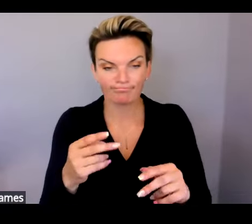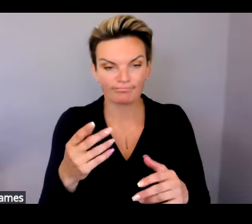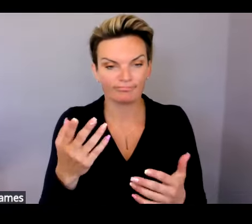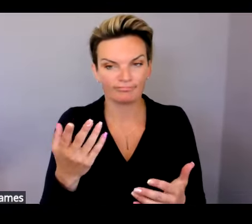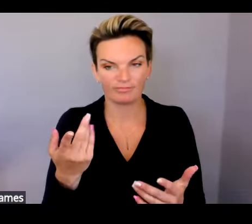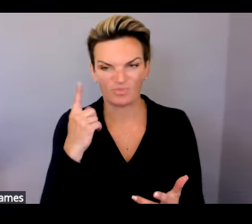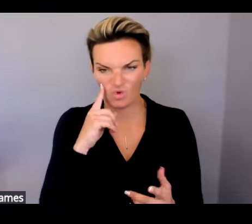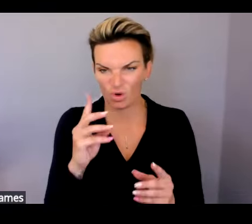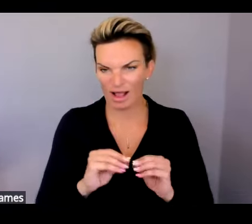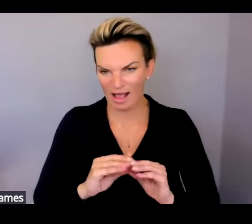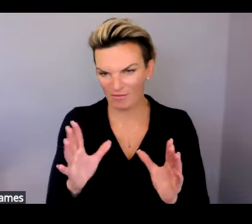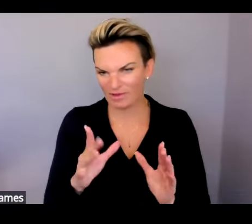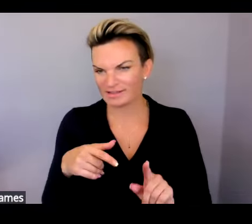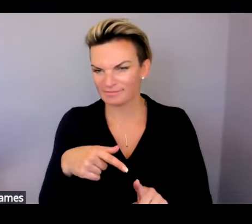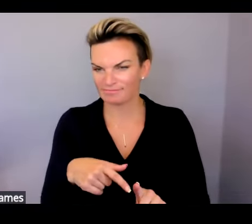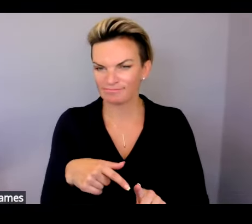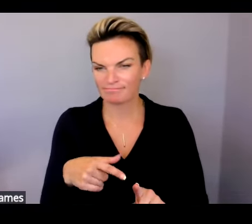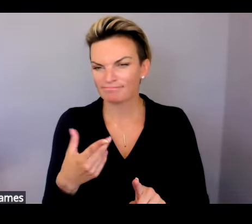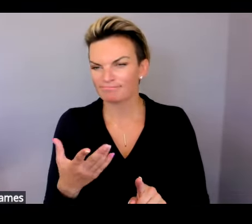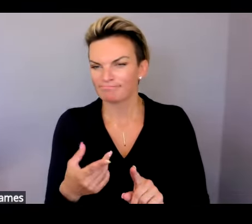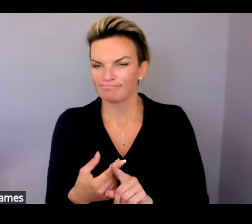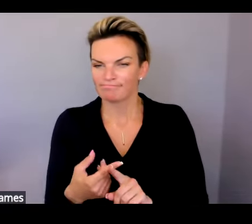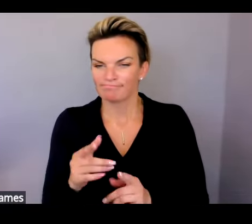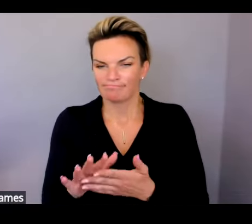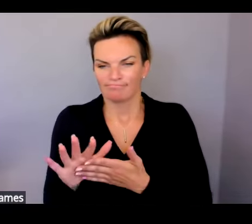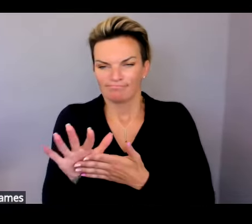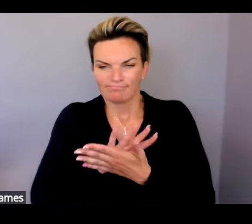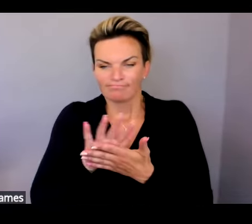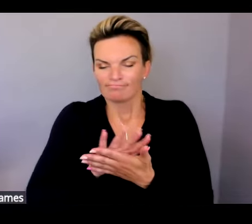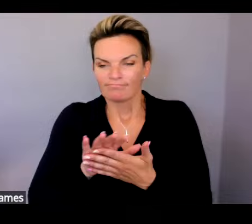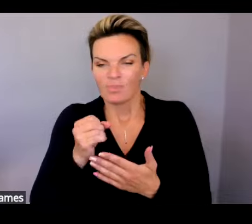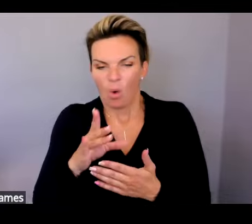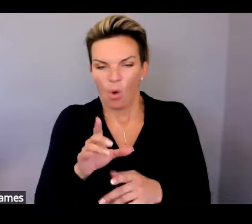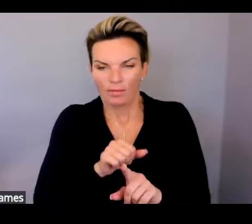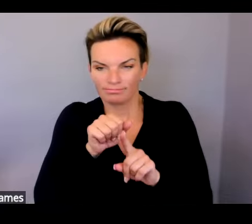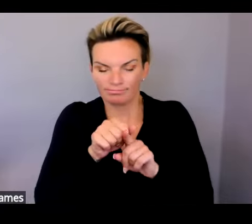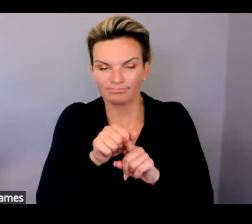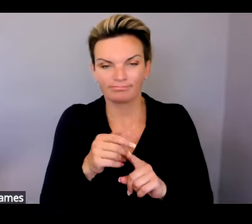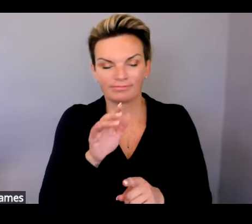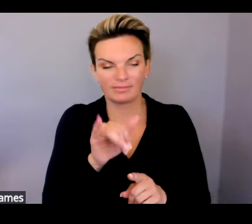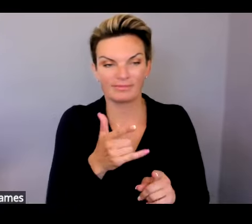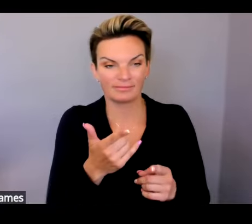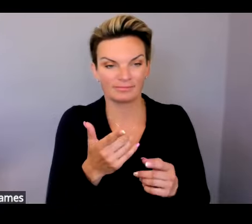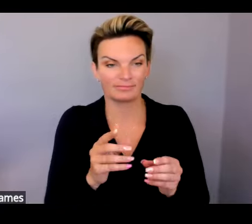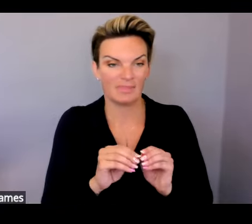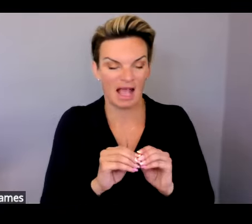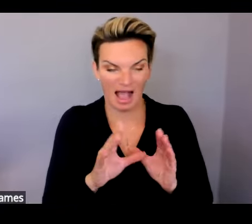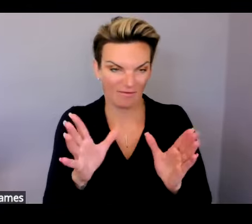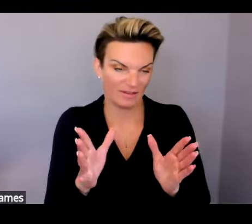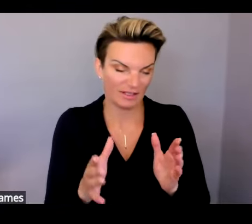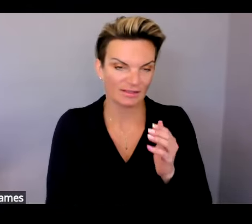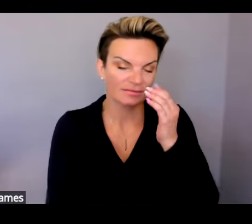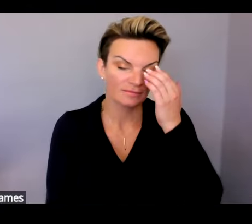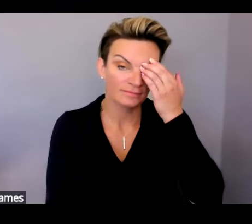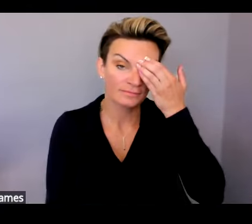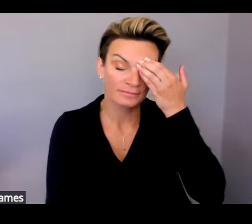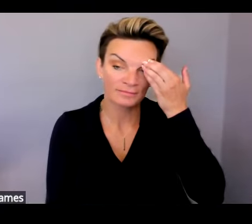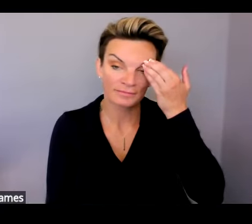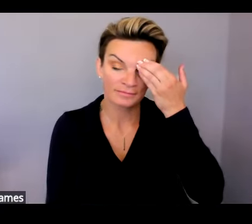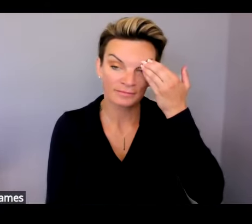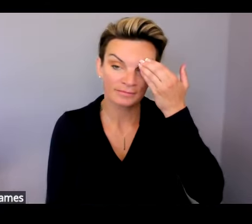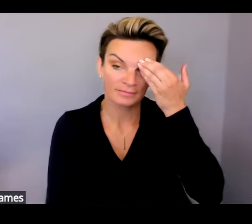signs. And that's one of the terms that we use, obvious signs of forgery. Yeah,